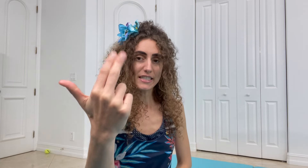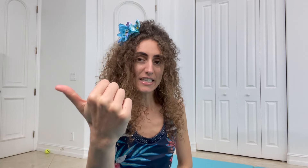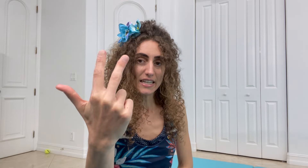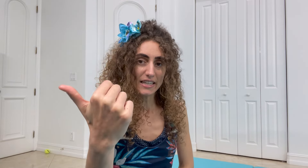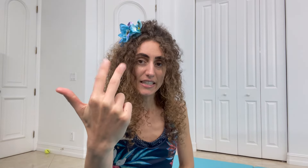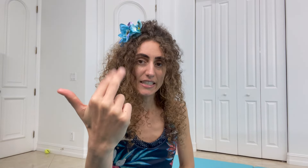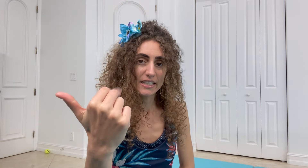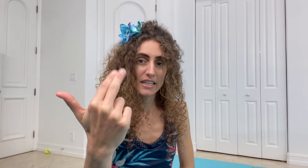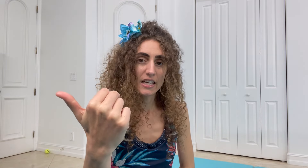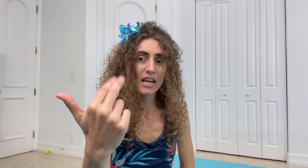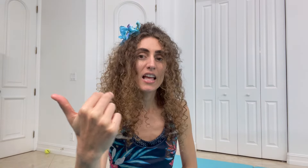13